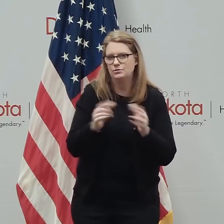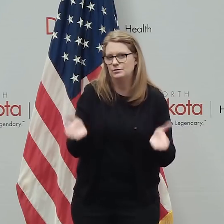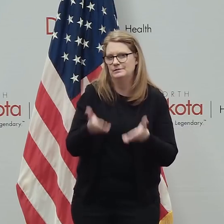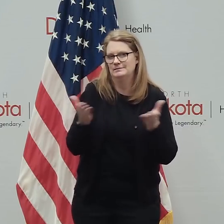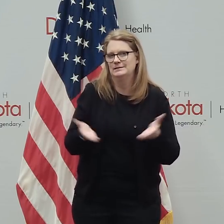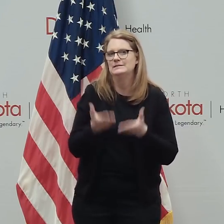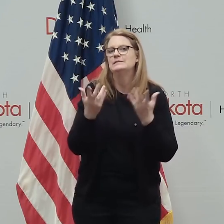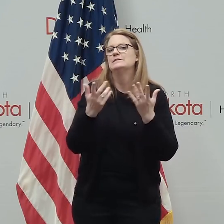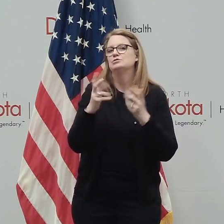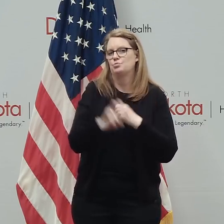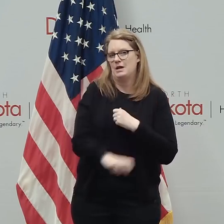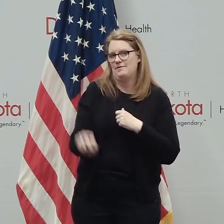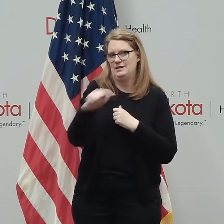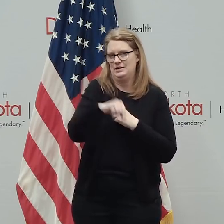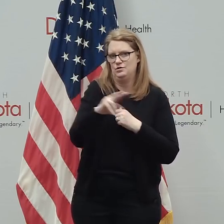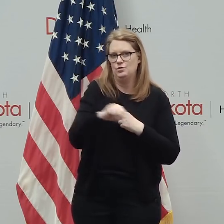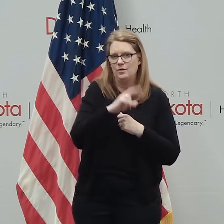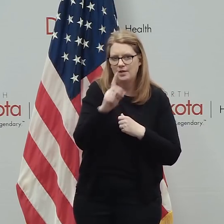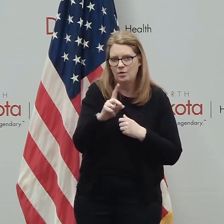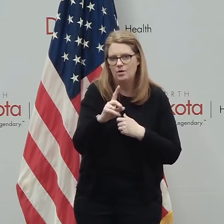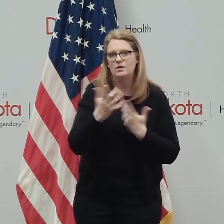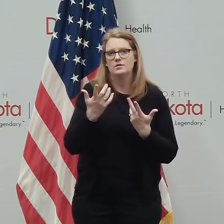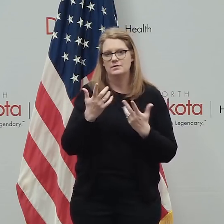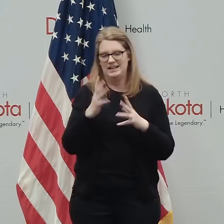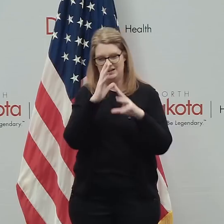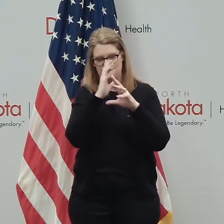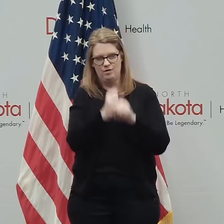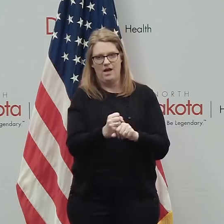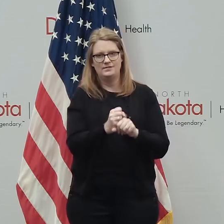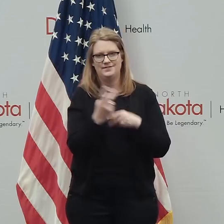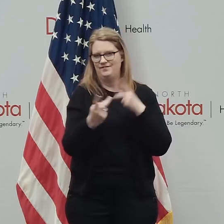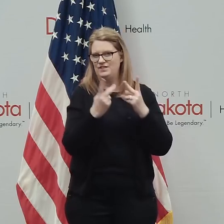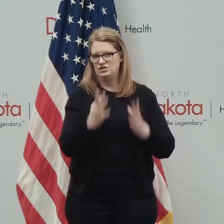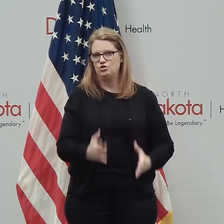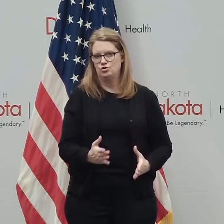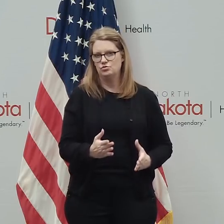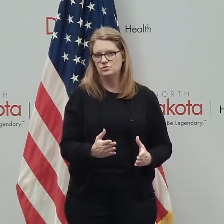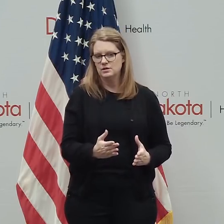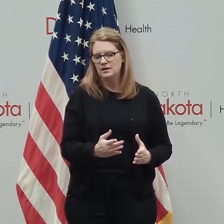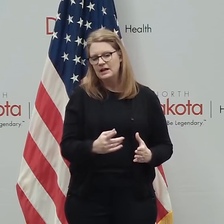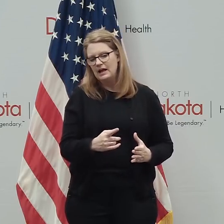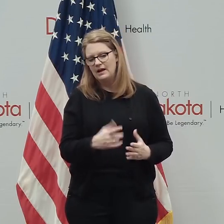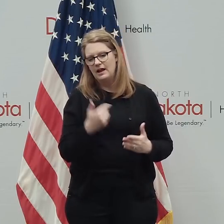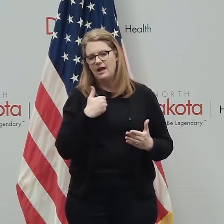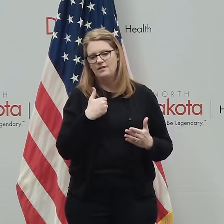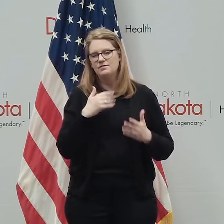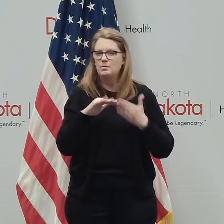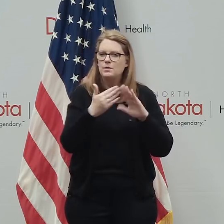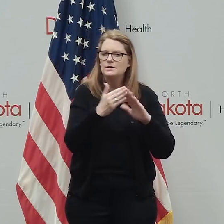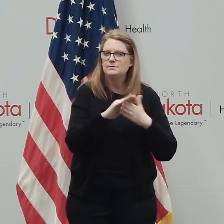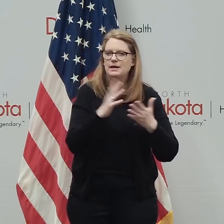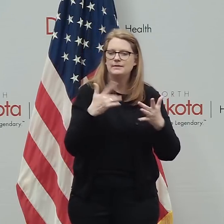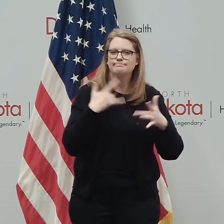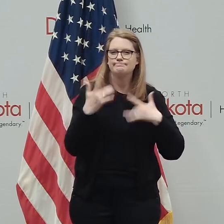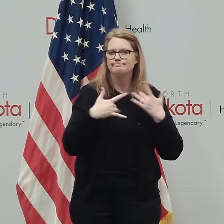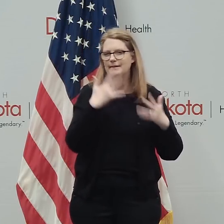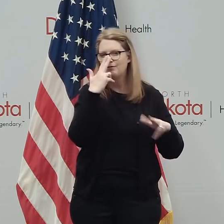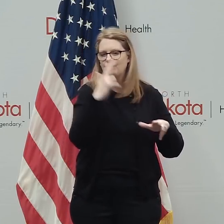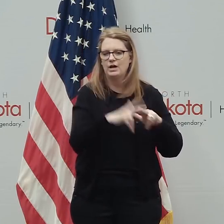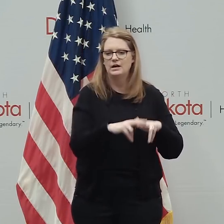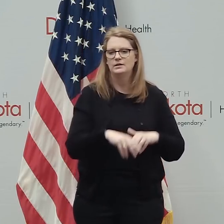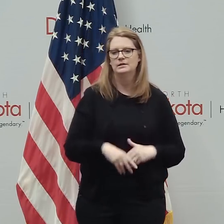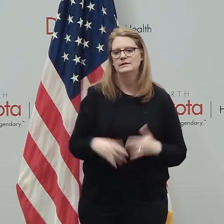those businesses that not only attract visitors but make our communities vibrant and fun. Today, there was